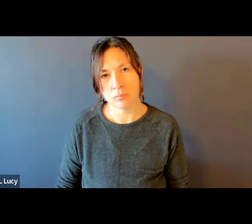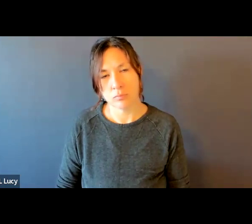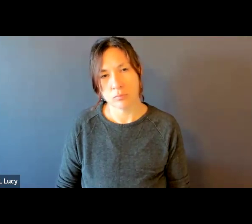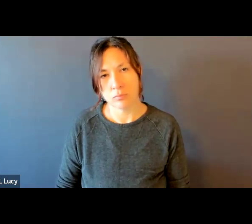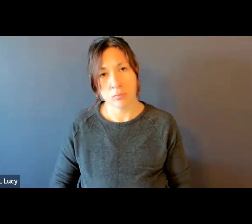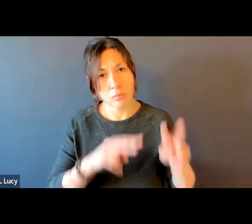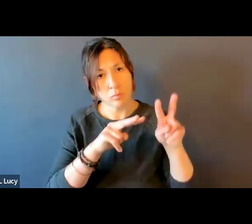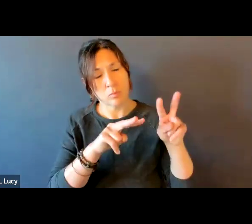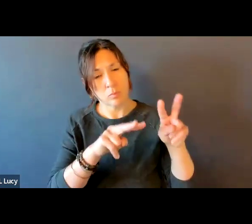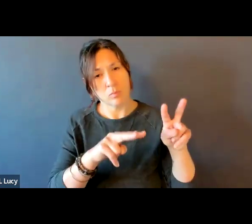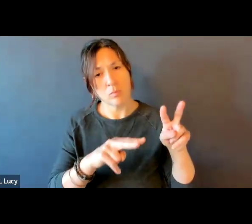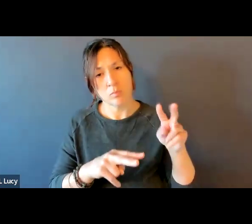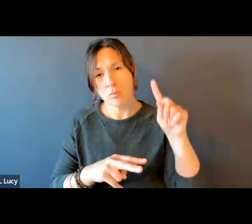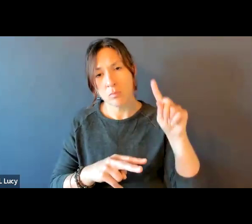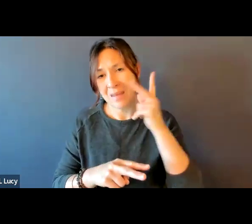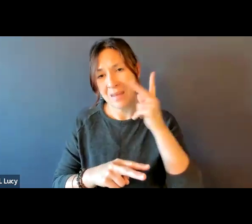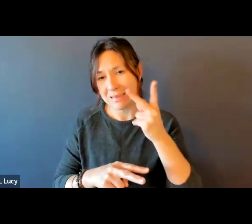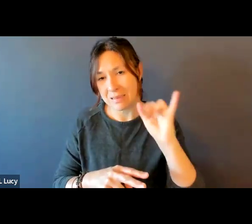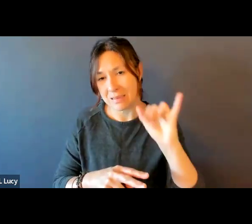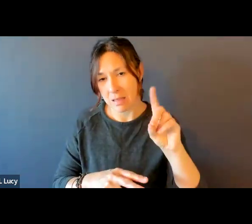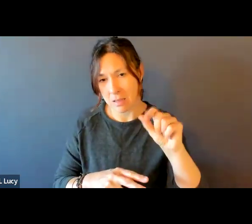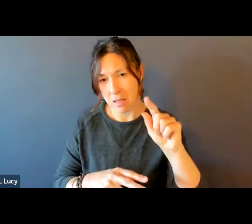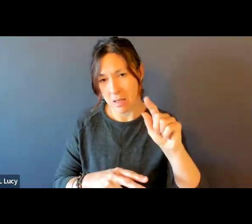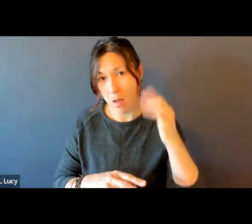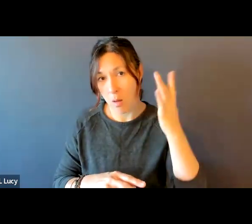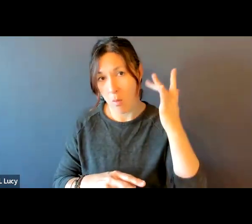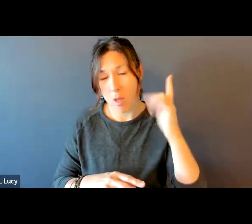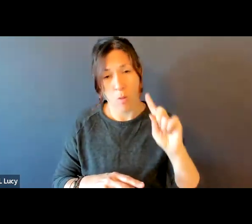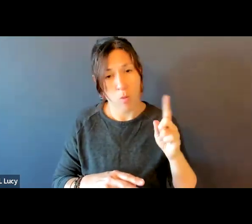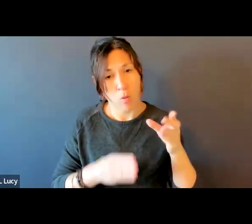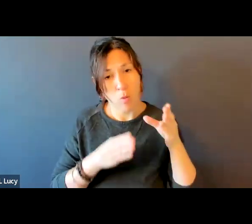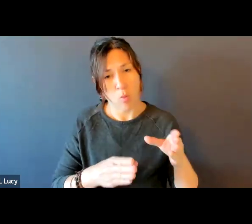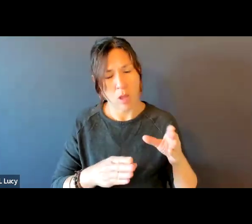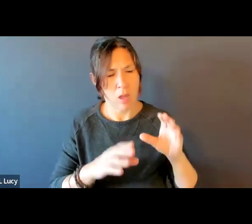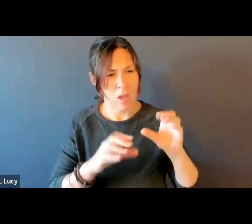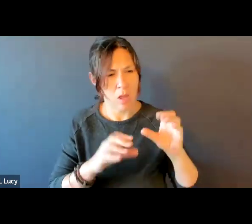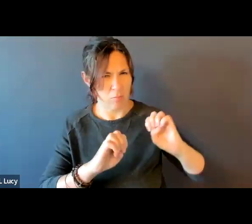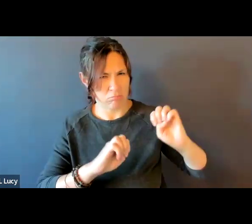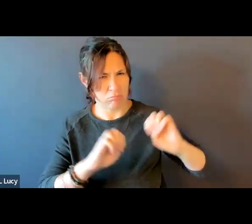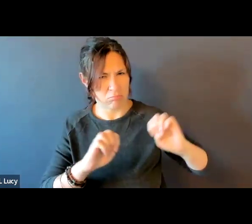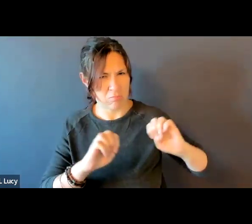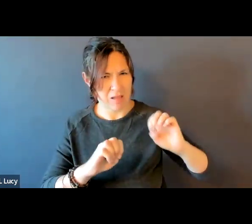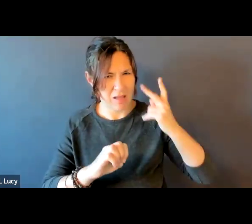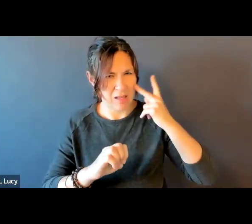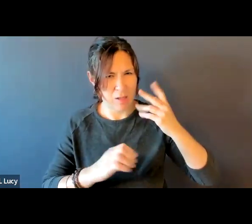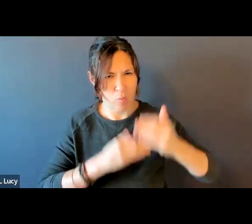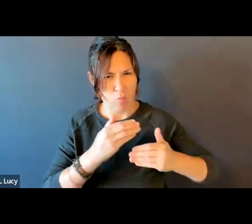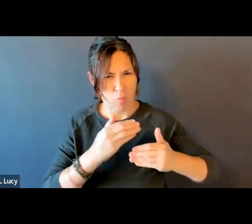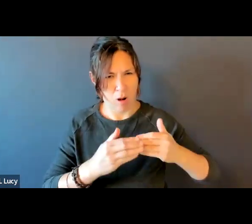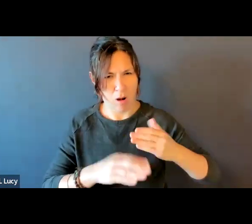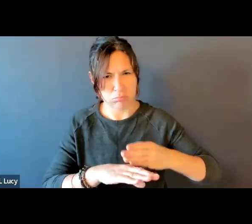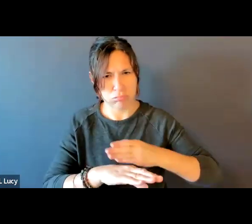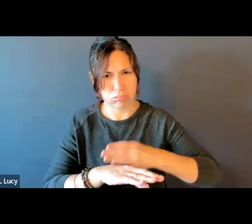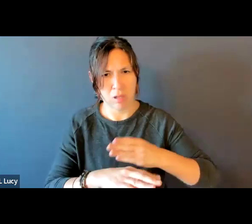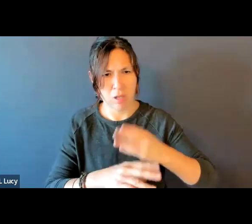to hear that data, that information from you, because the only way that we can evaluate progress, we have to look at the past to be able